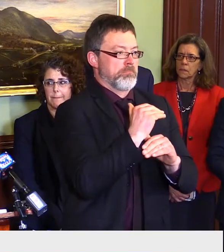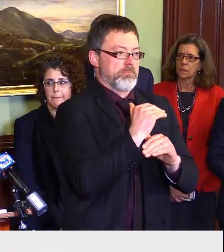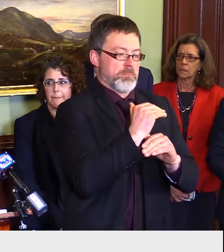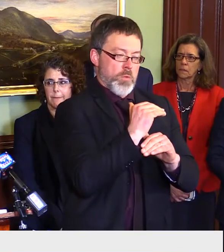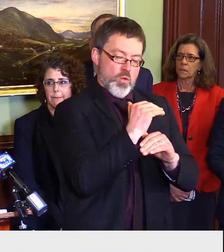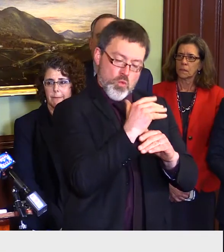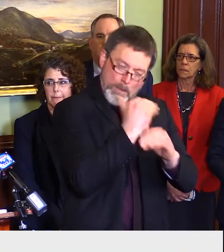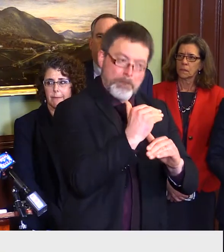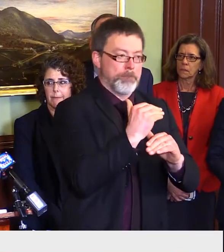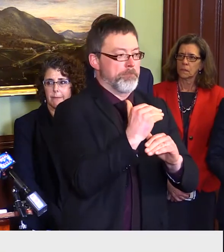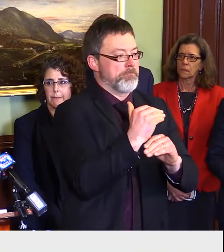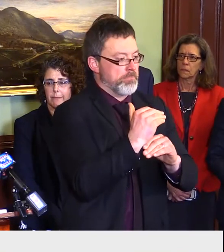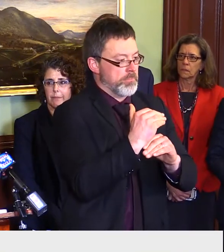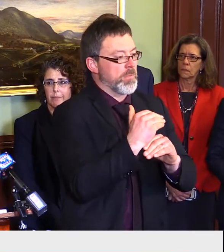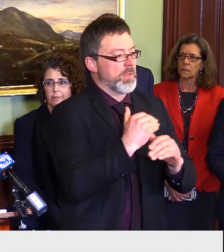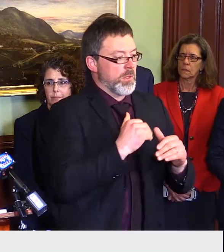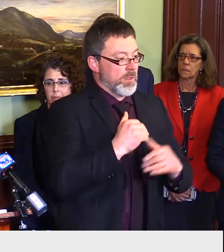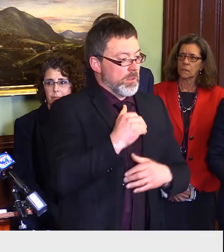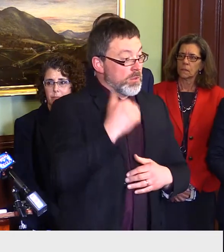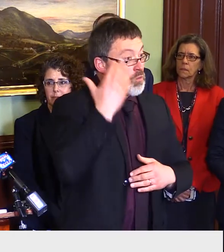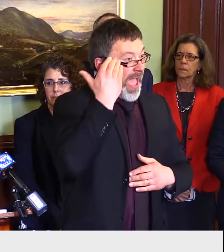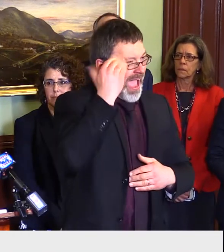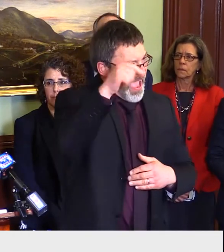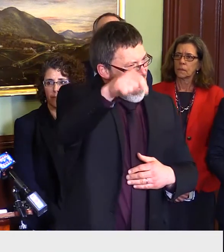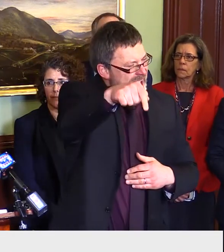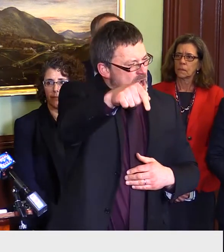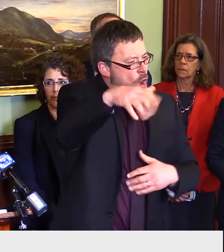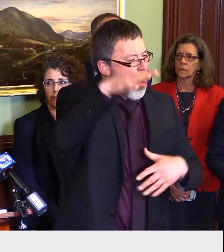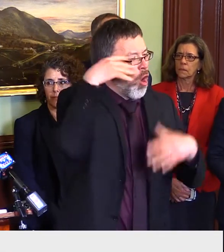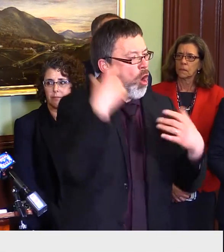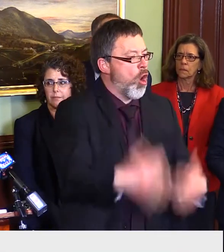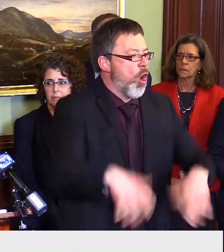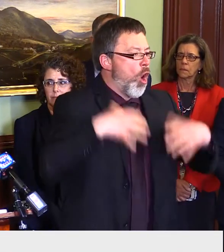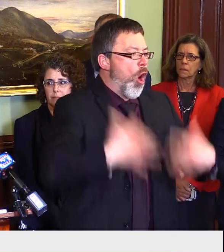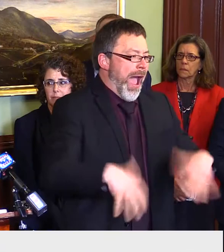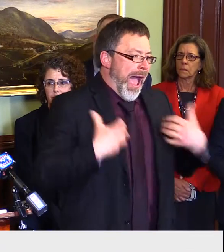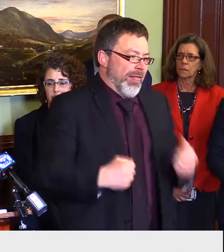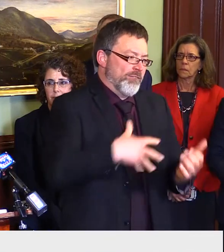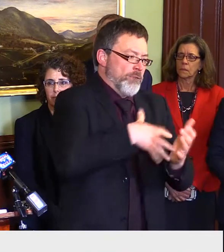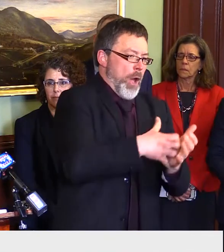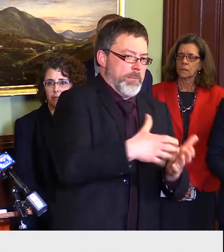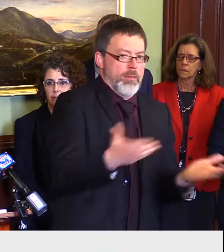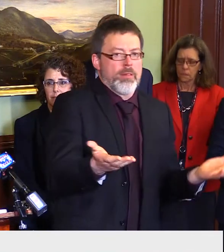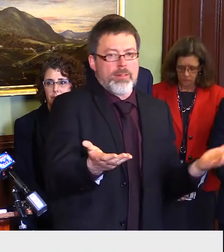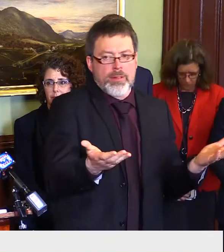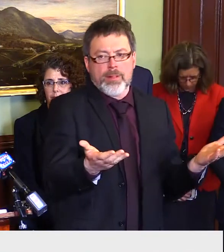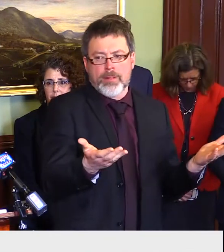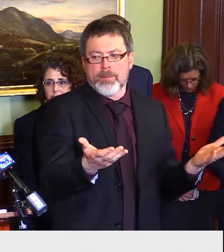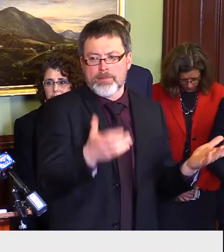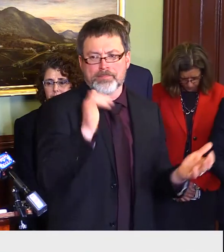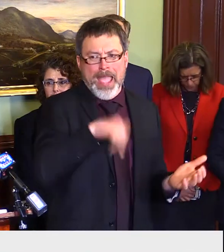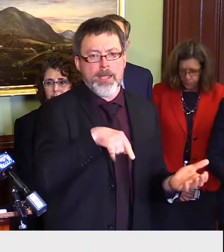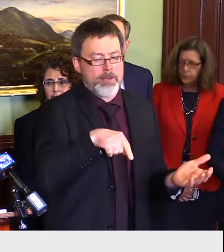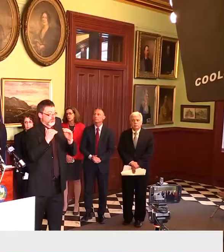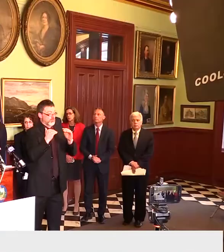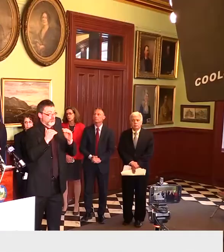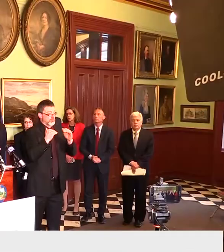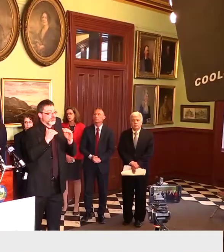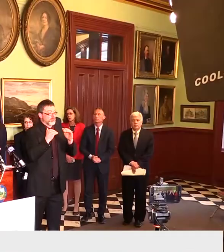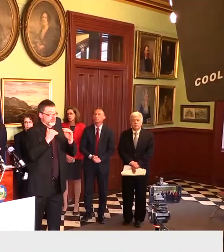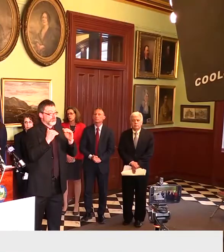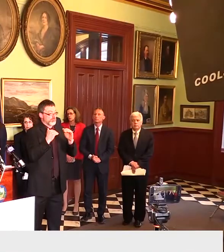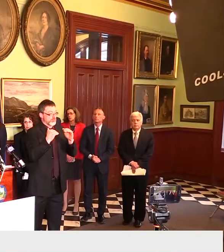risk, and we must take short-term measures to protect them. Second,